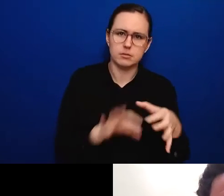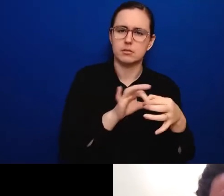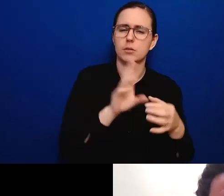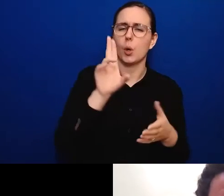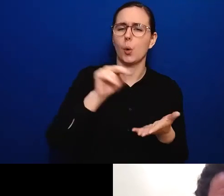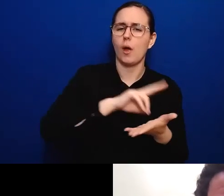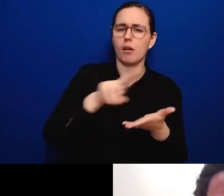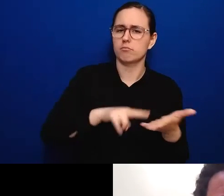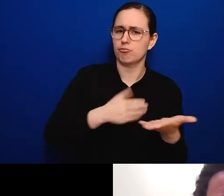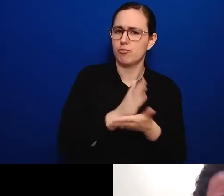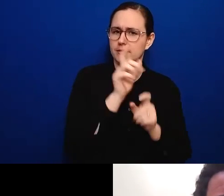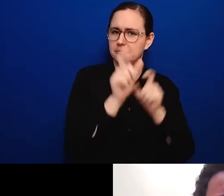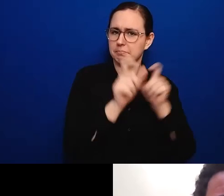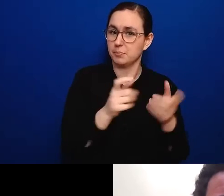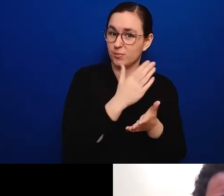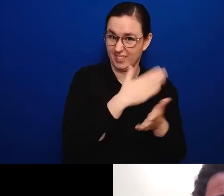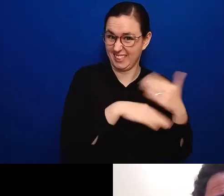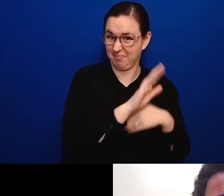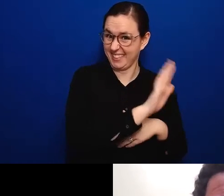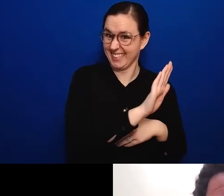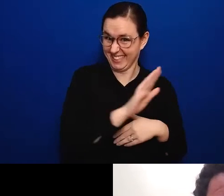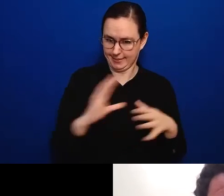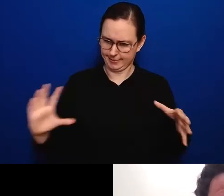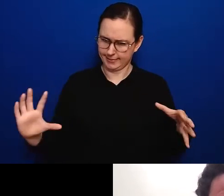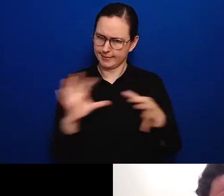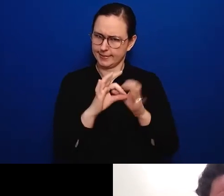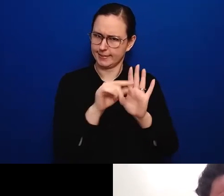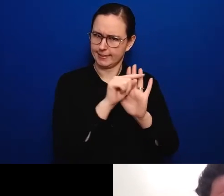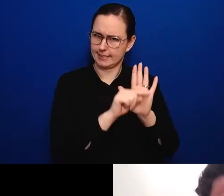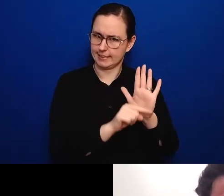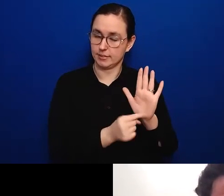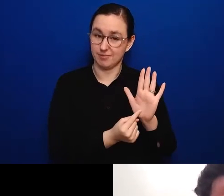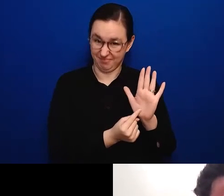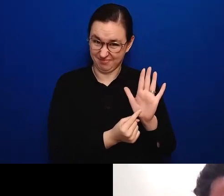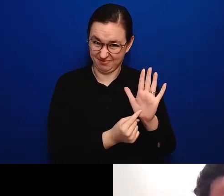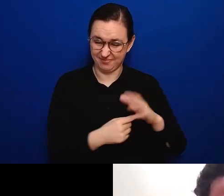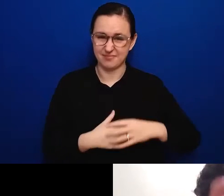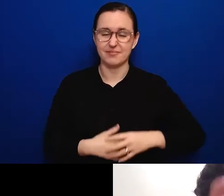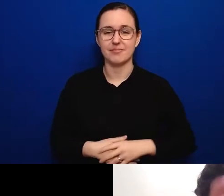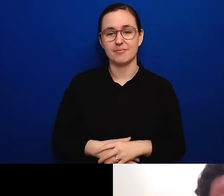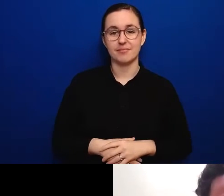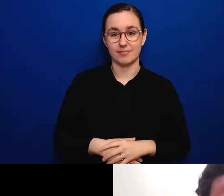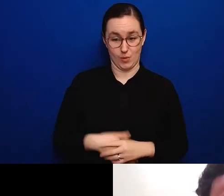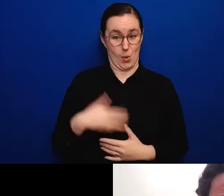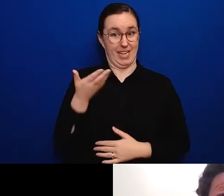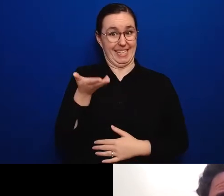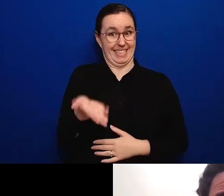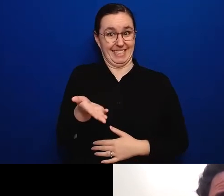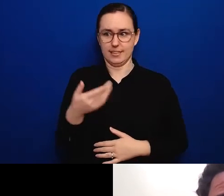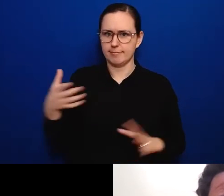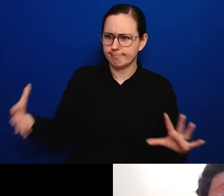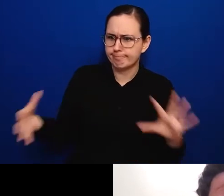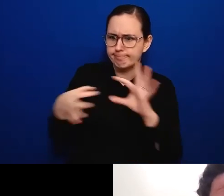is the human right perspective, and then the training understanding for. Then I have got the opportunity to join as the BRIC